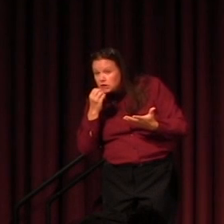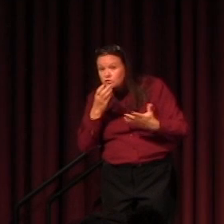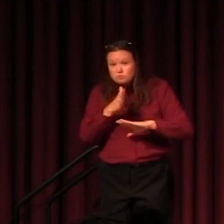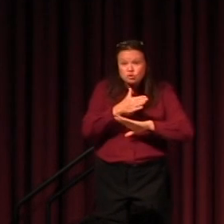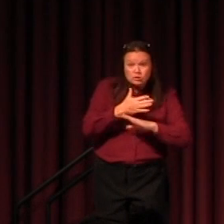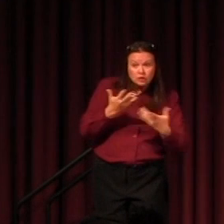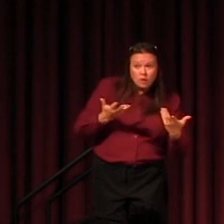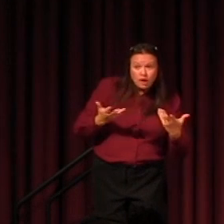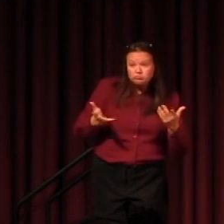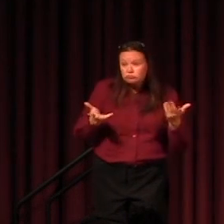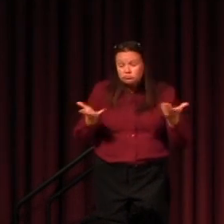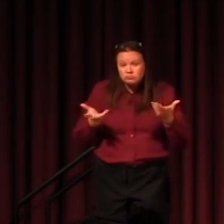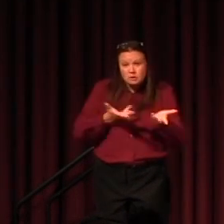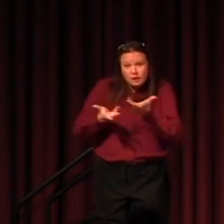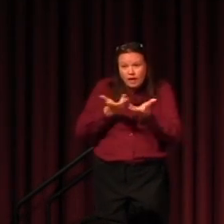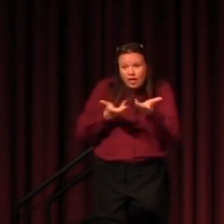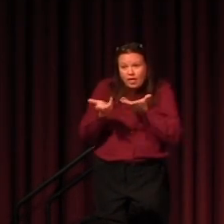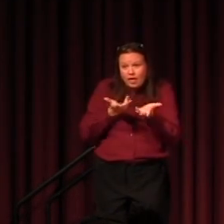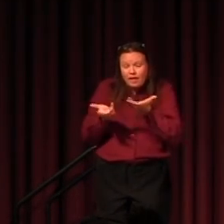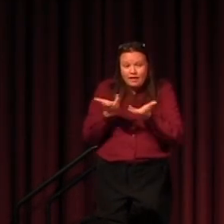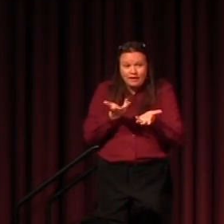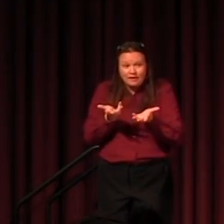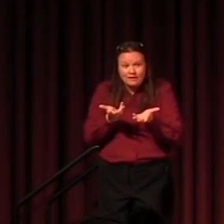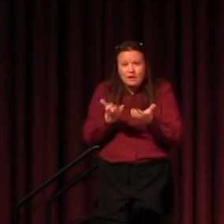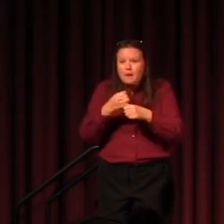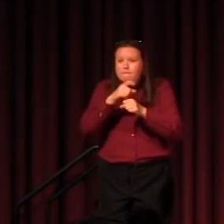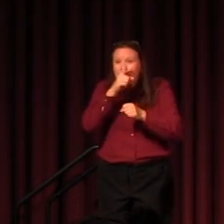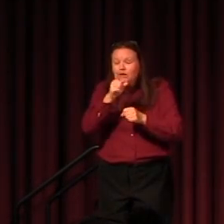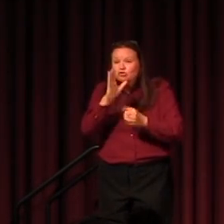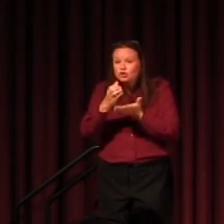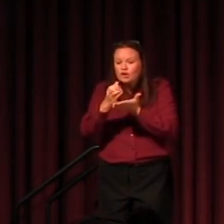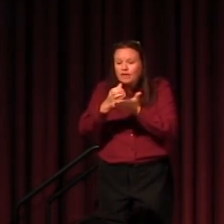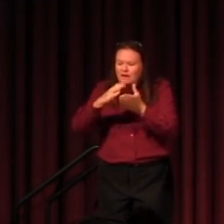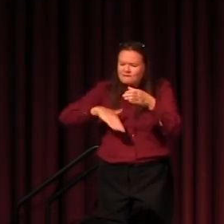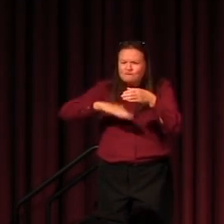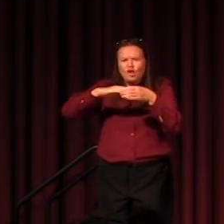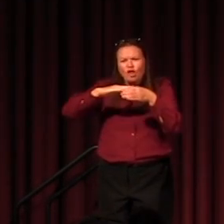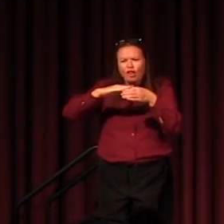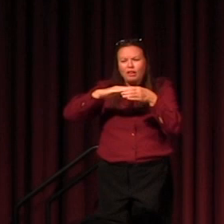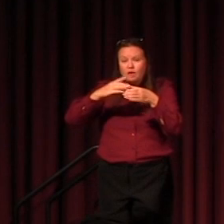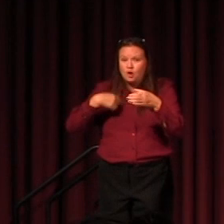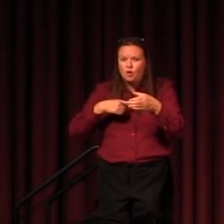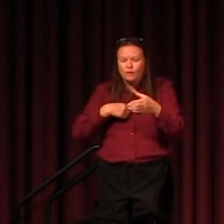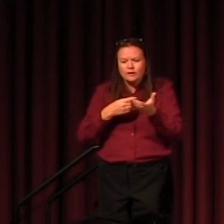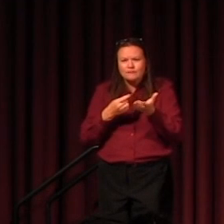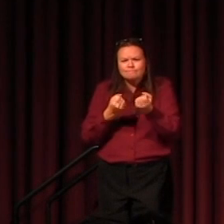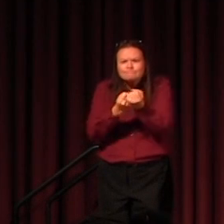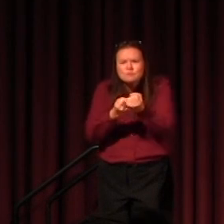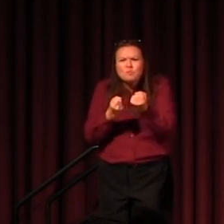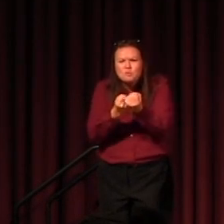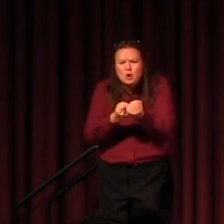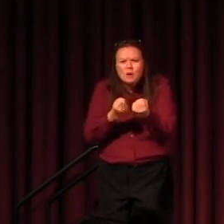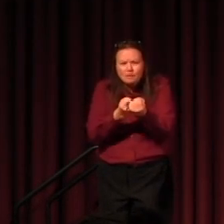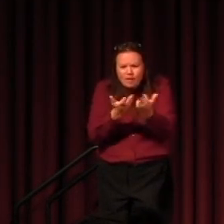that you wanna dance to. We wanna make sure your glass is never empty. Like, we're gonna do all we can.